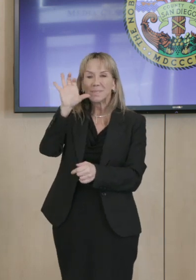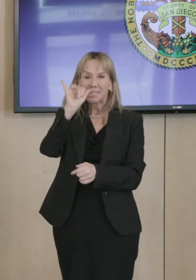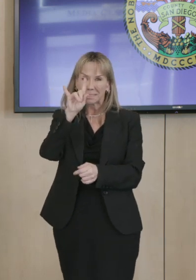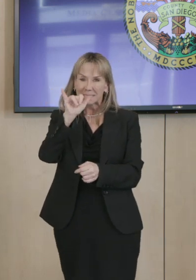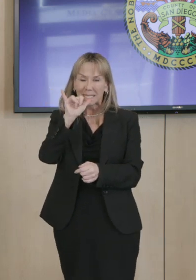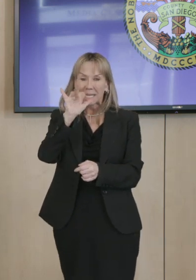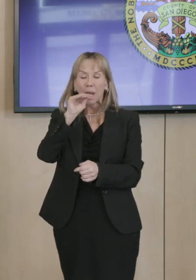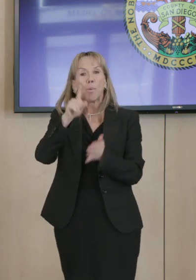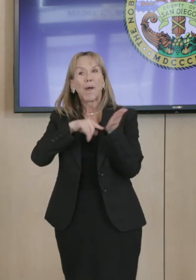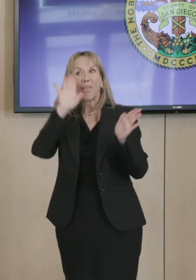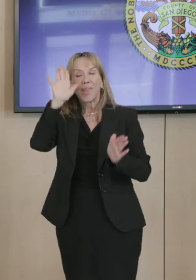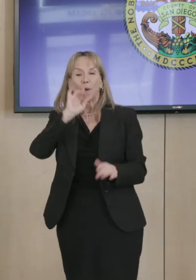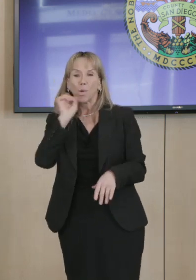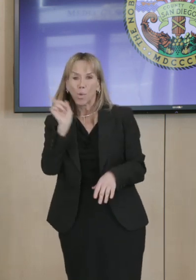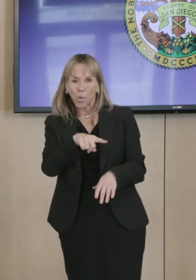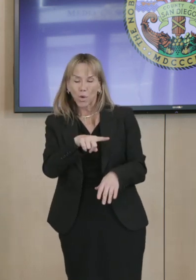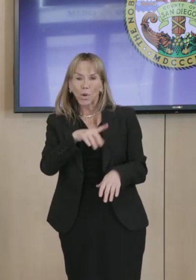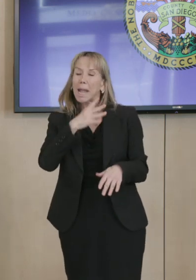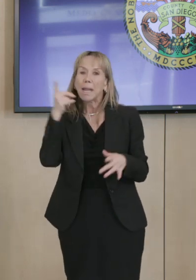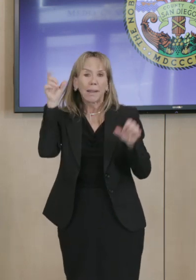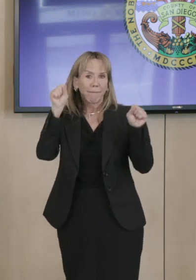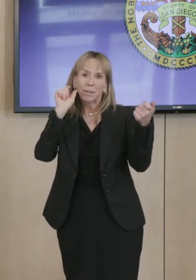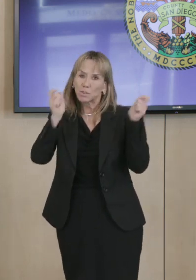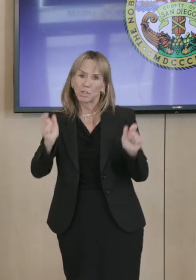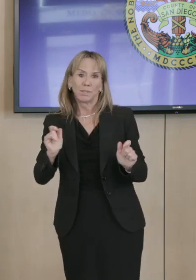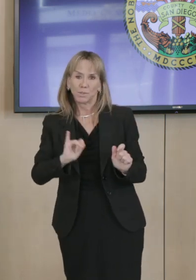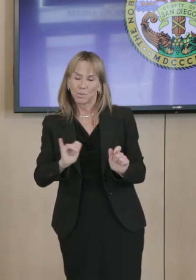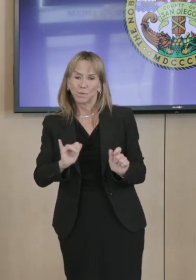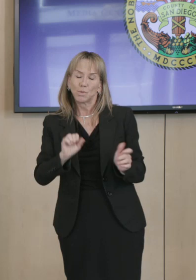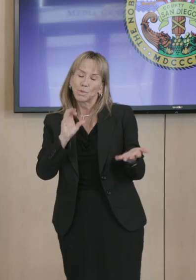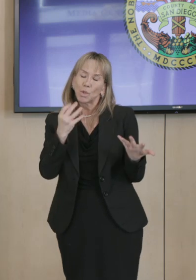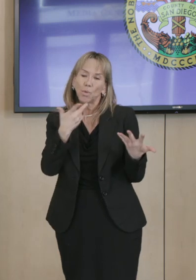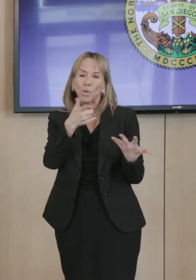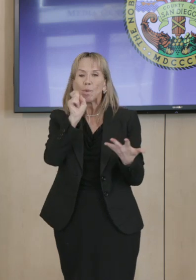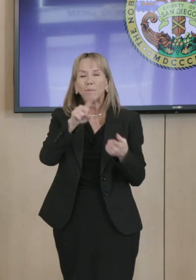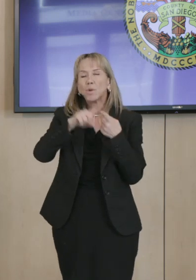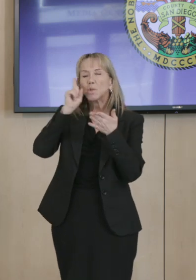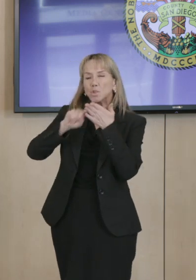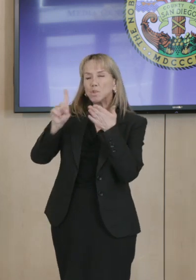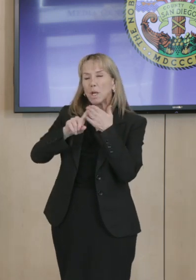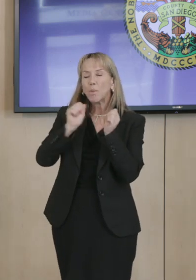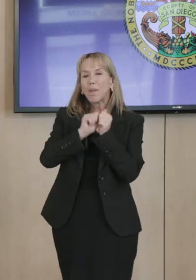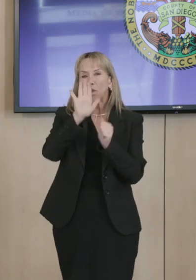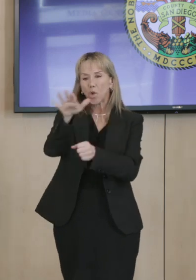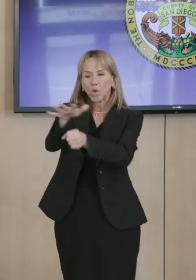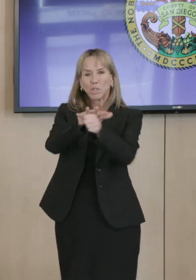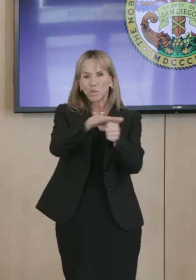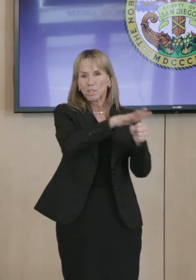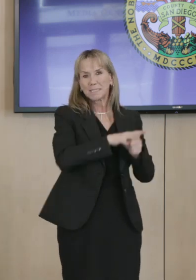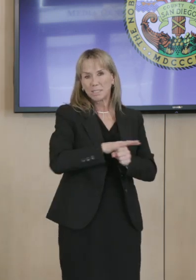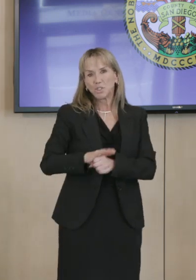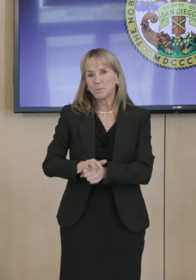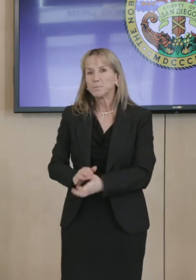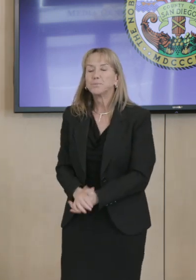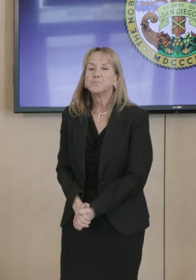that order and enforcement posture could change, and so ultimately you would have to check with your individual jurisdiction.